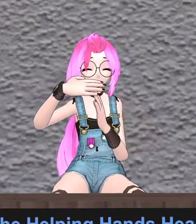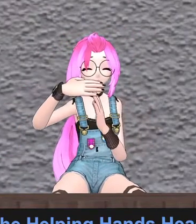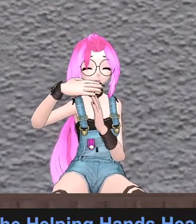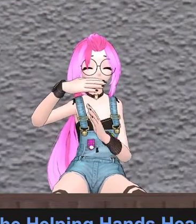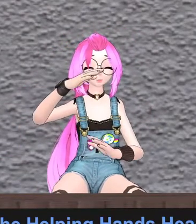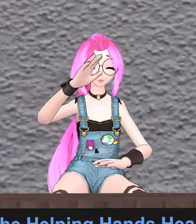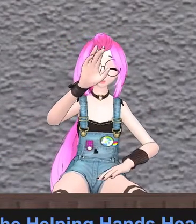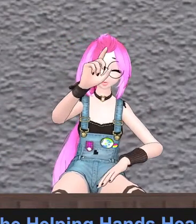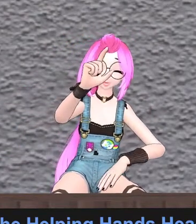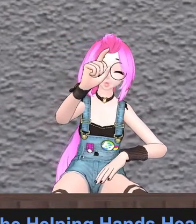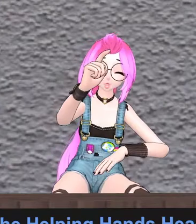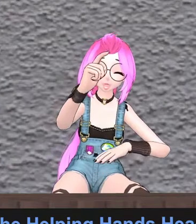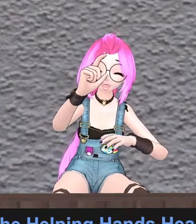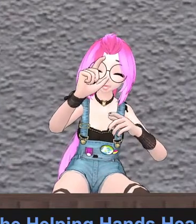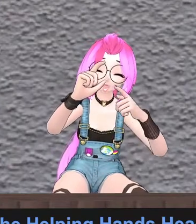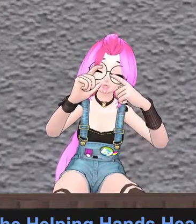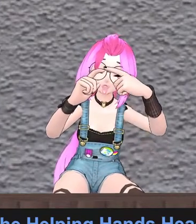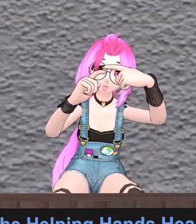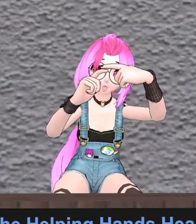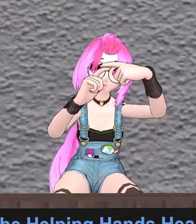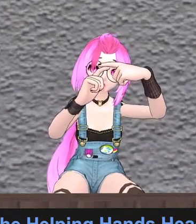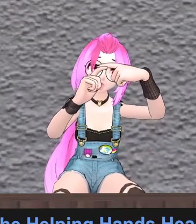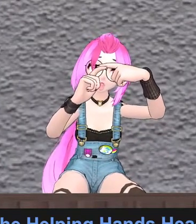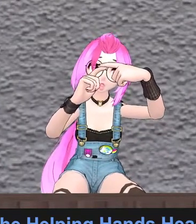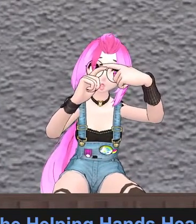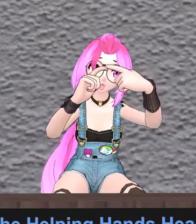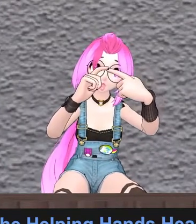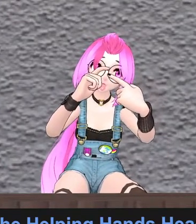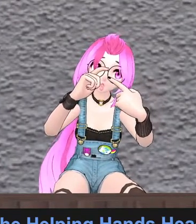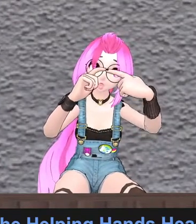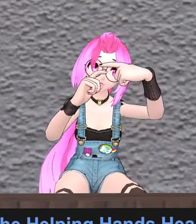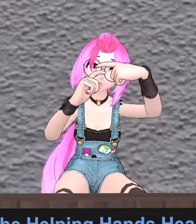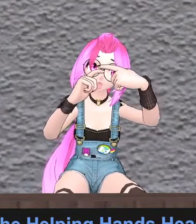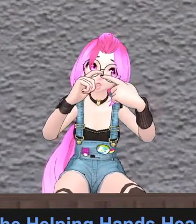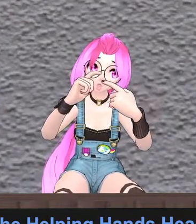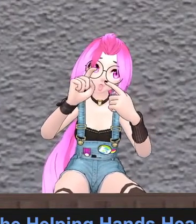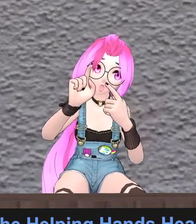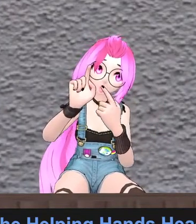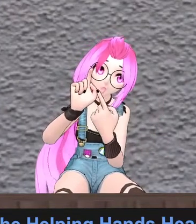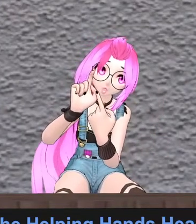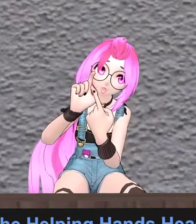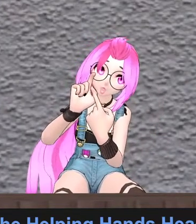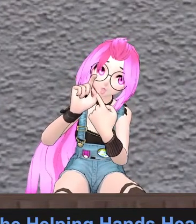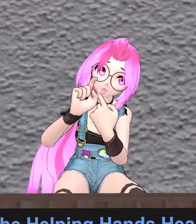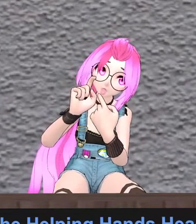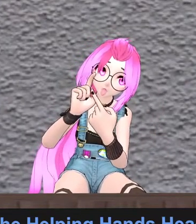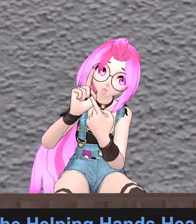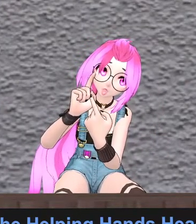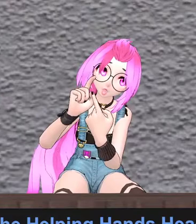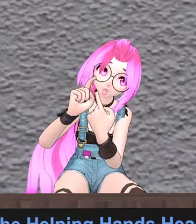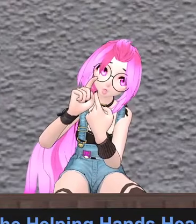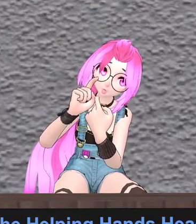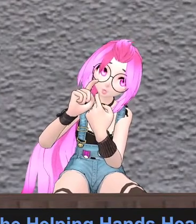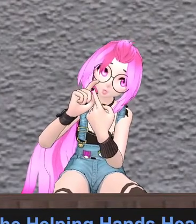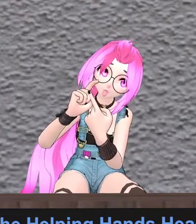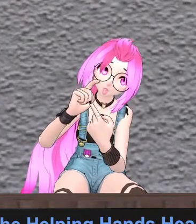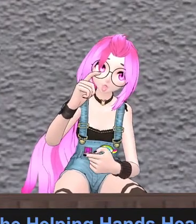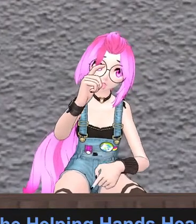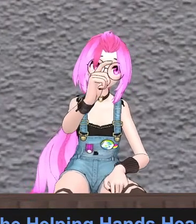Egypt. So in real life, you have kind of a twisted finger like this, and then your thumb is going to be touching